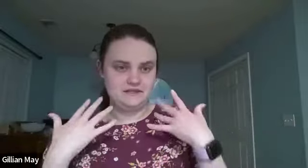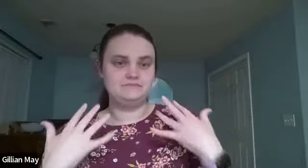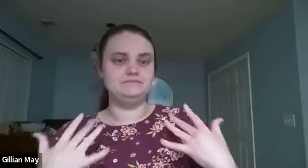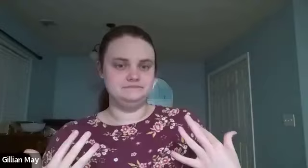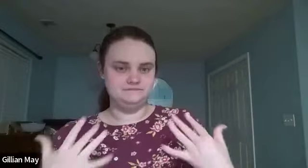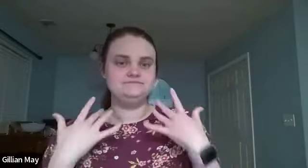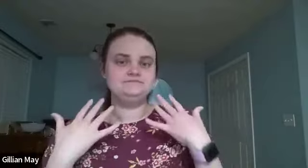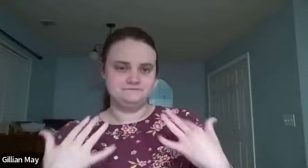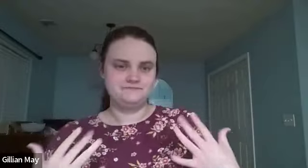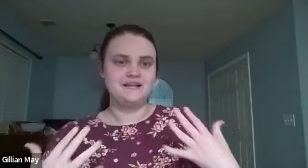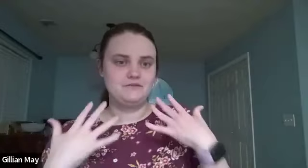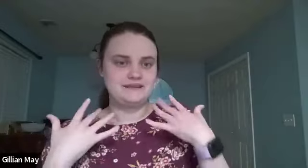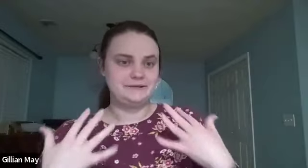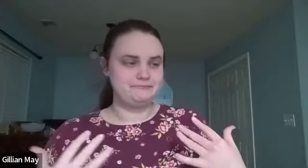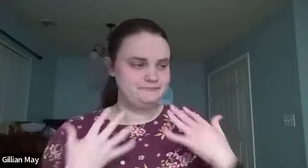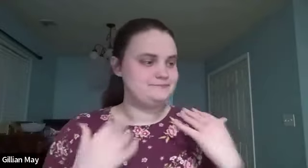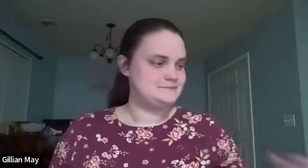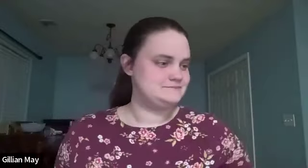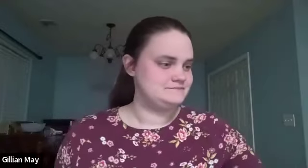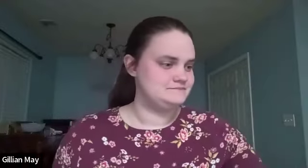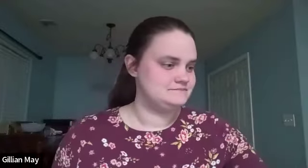Friendly. Friendly.